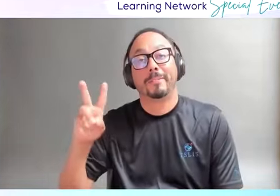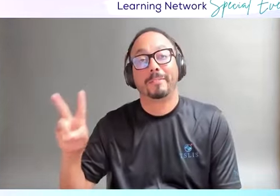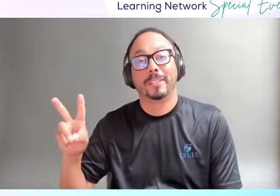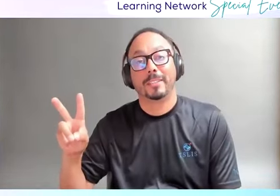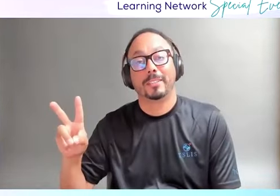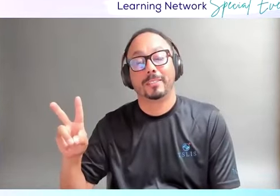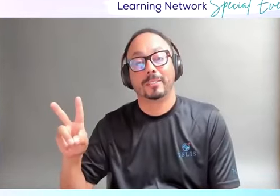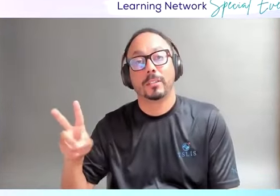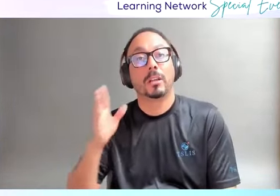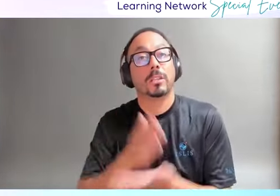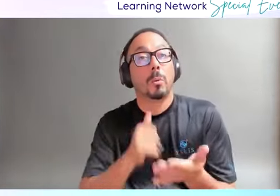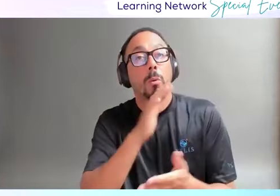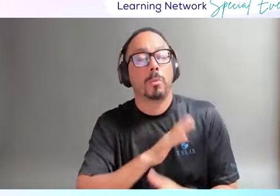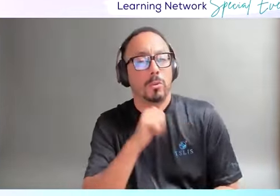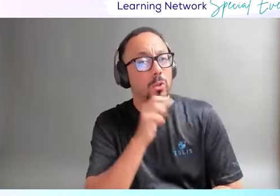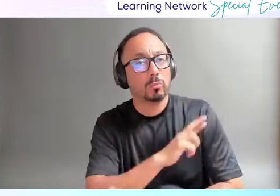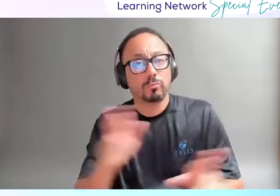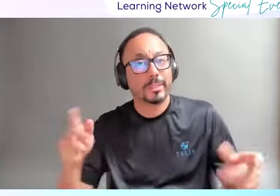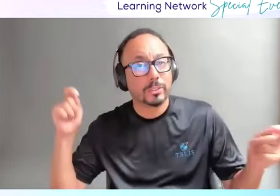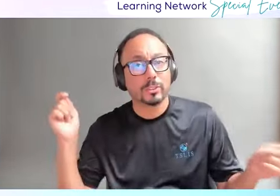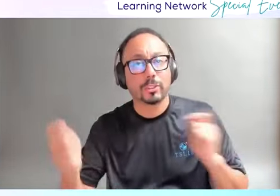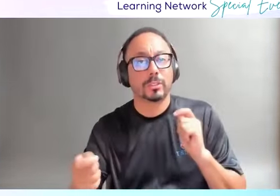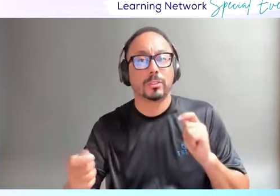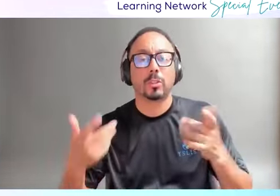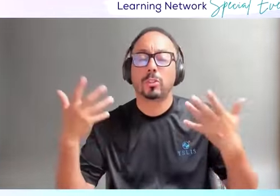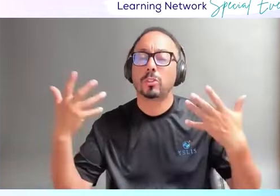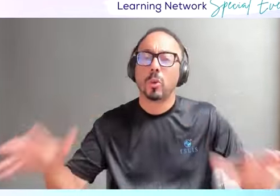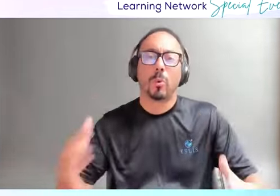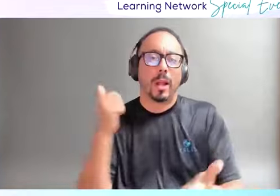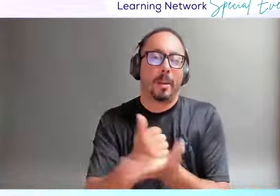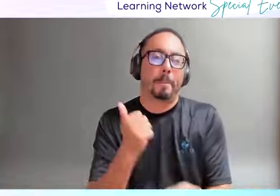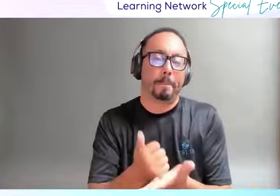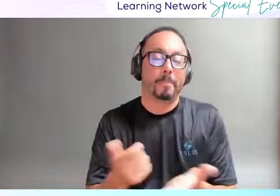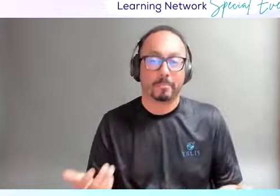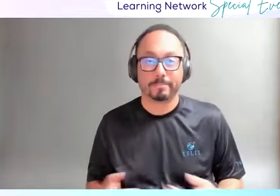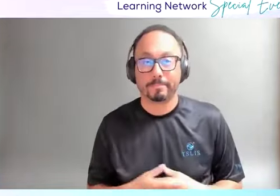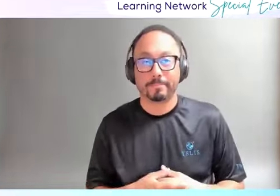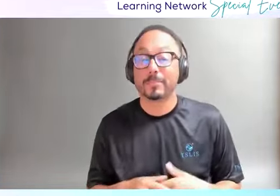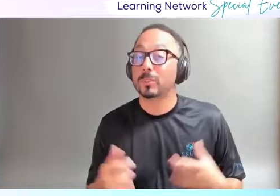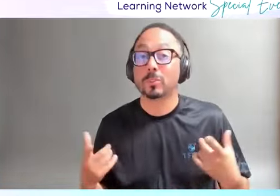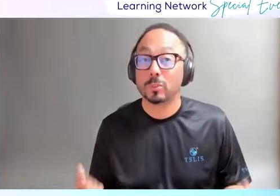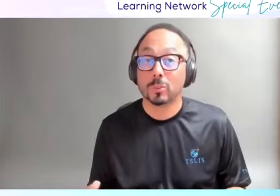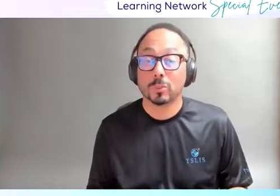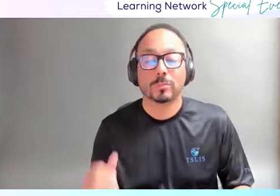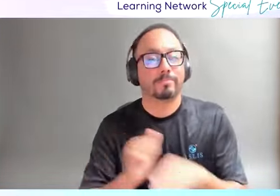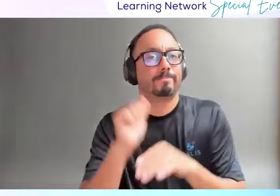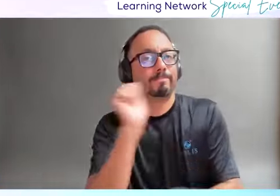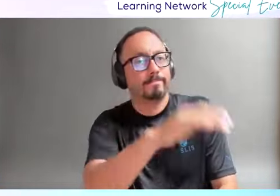change, who might not actively seek assistance. So you do outreach, you send information, you send online